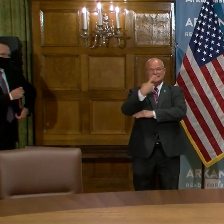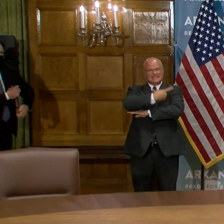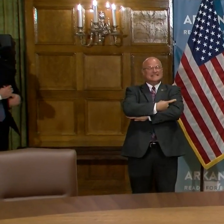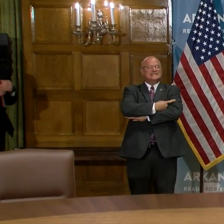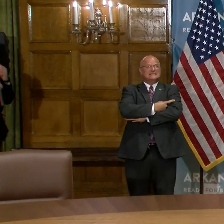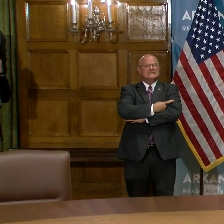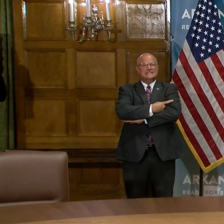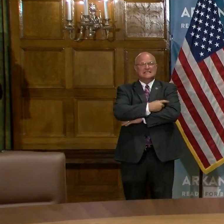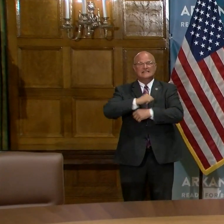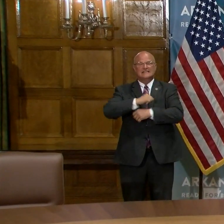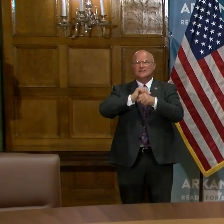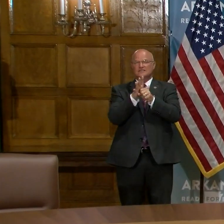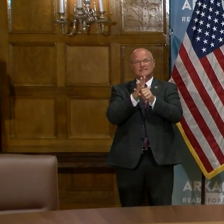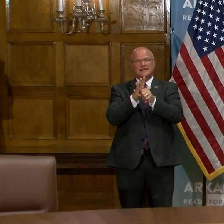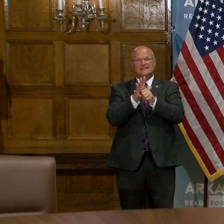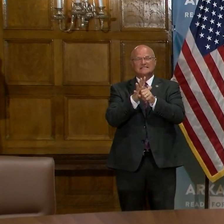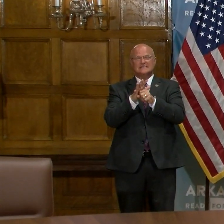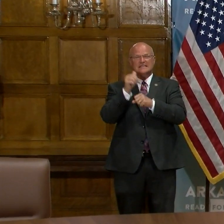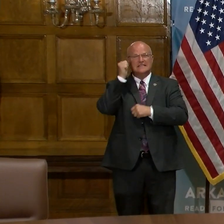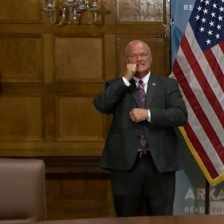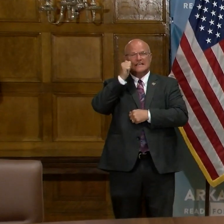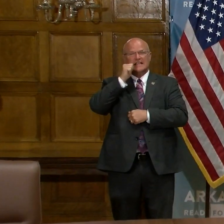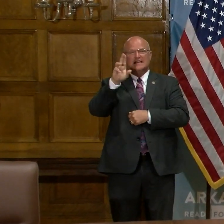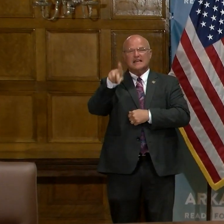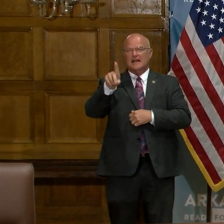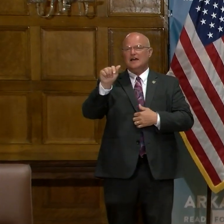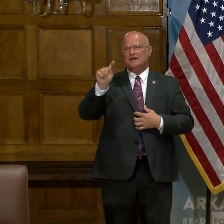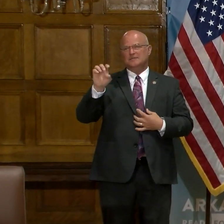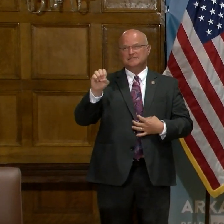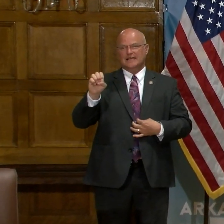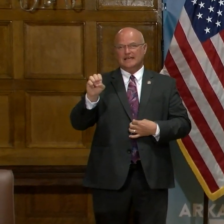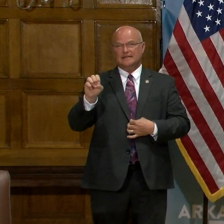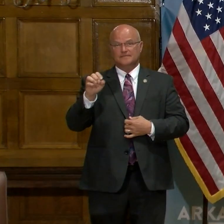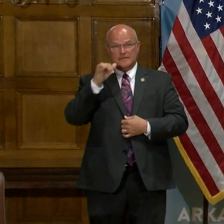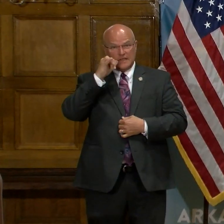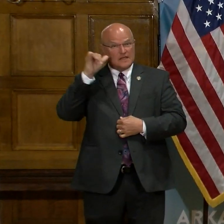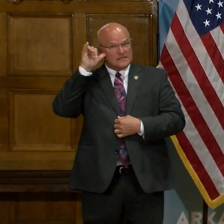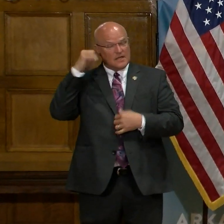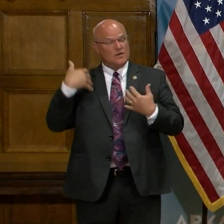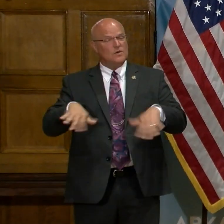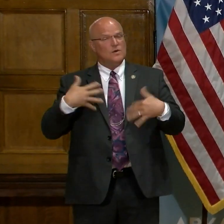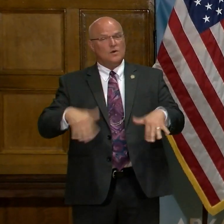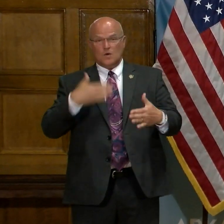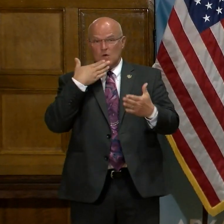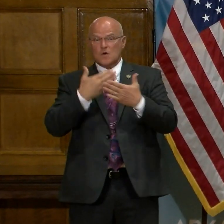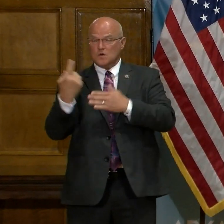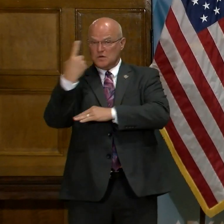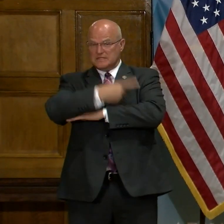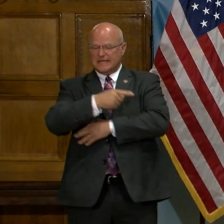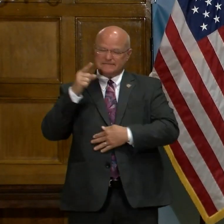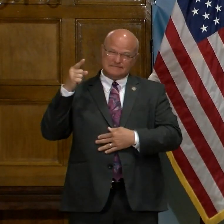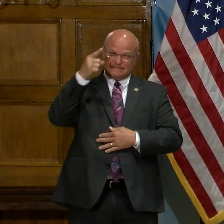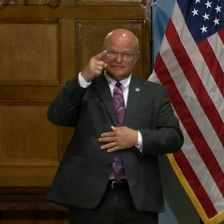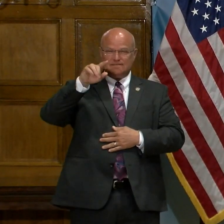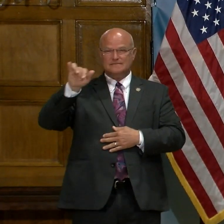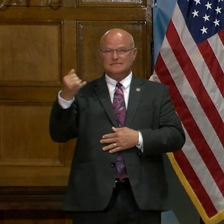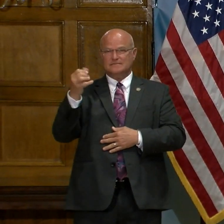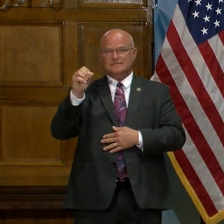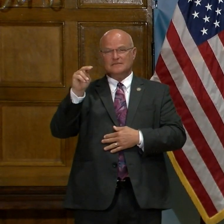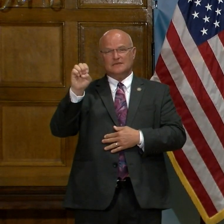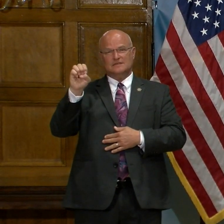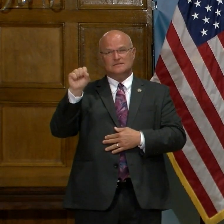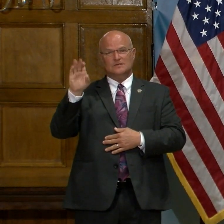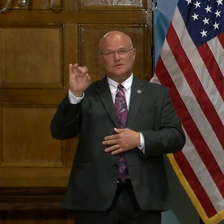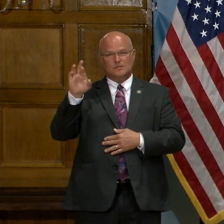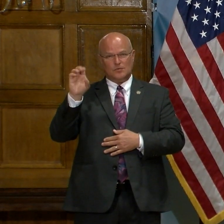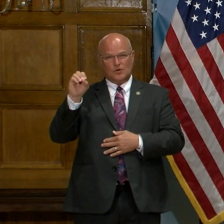today's COVID-19 daily update. Yesterday we had a very good day in Jonesboro. The community